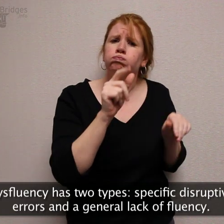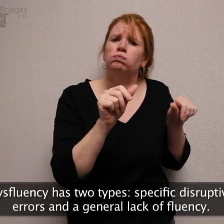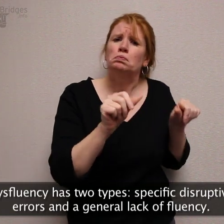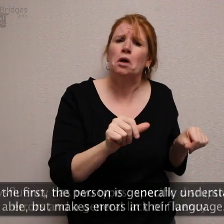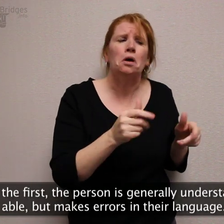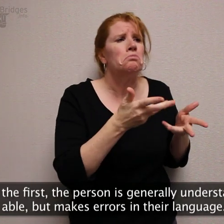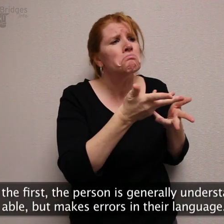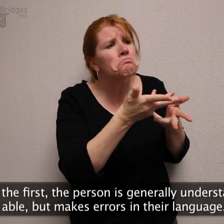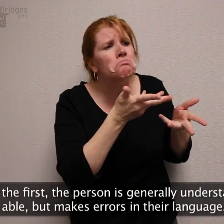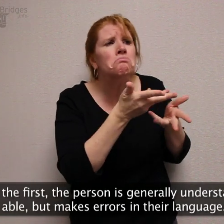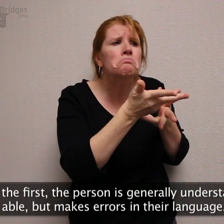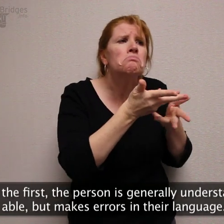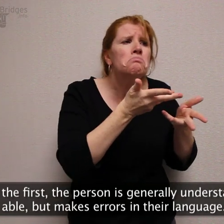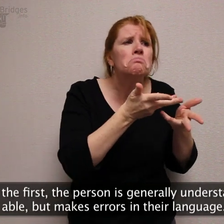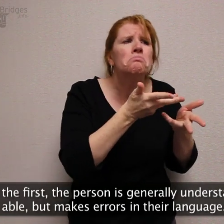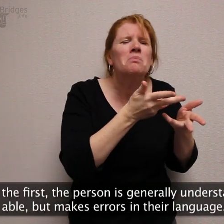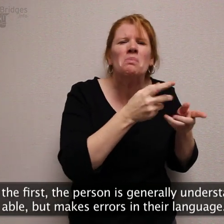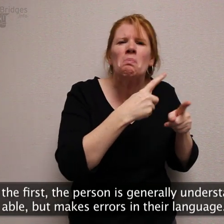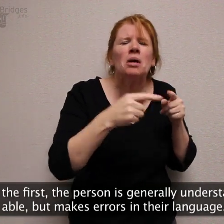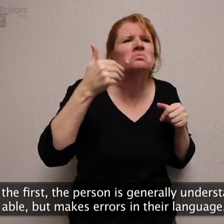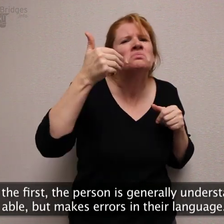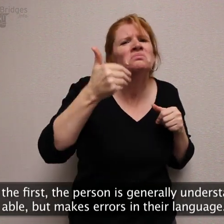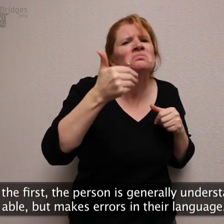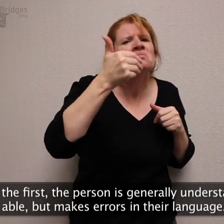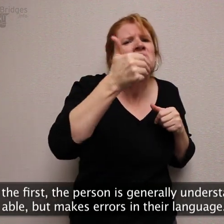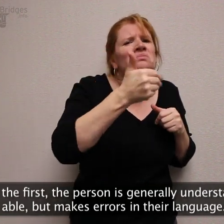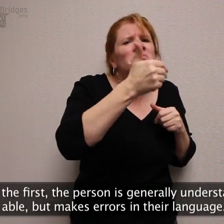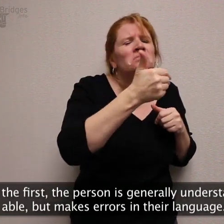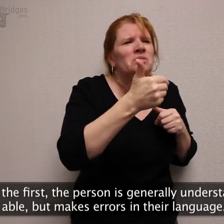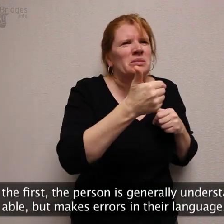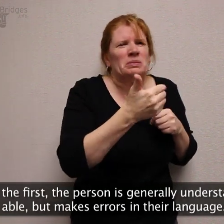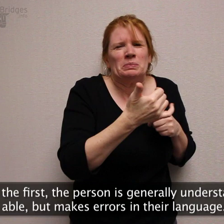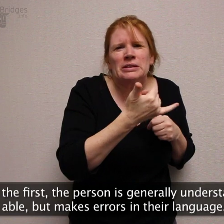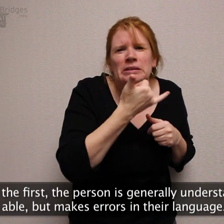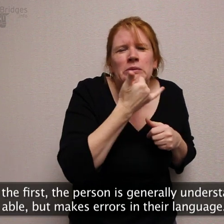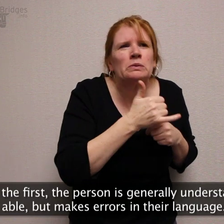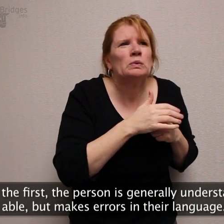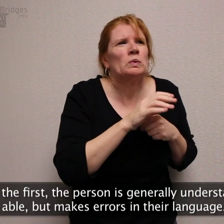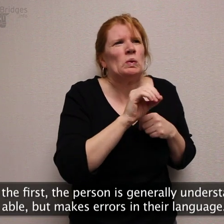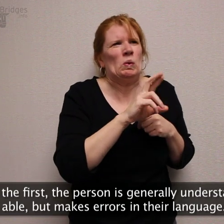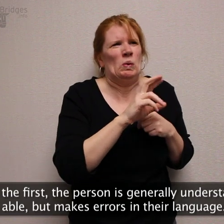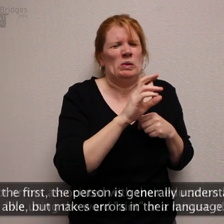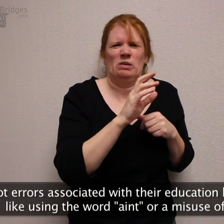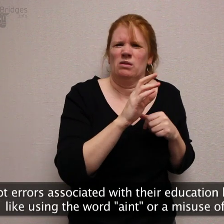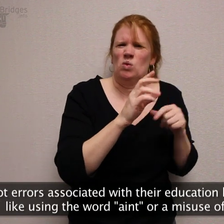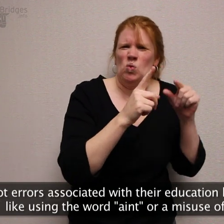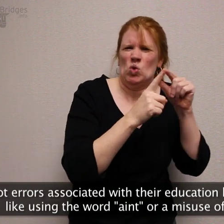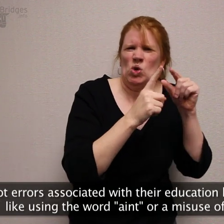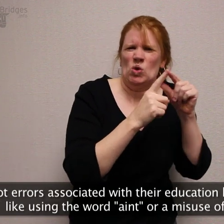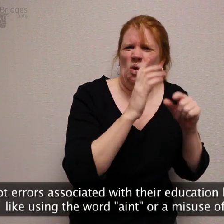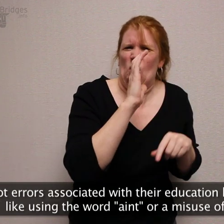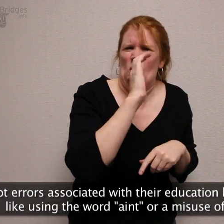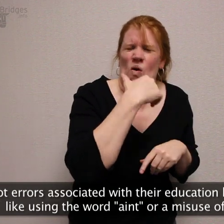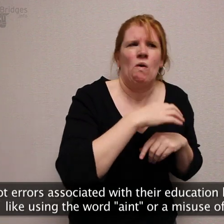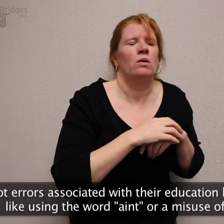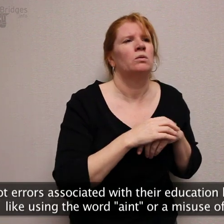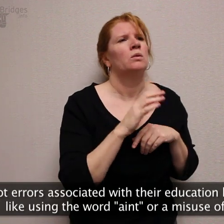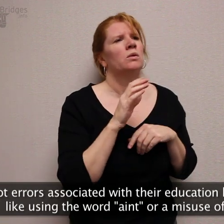In the first, the person is generally understandable but makes errors in their language. Not errors associated